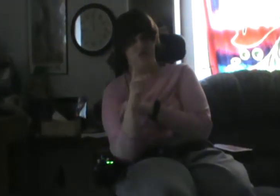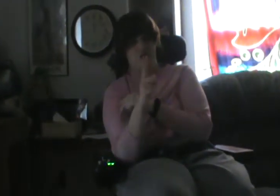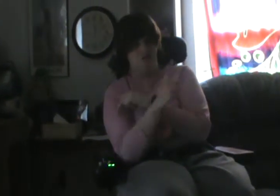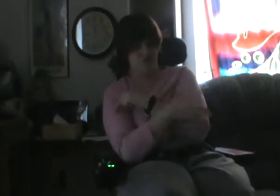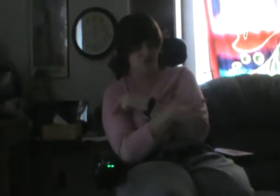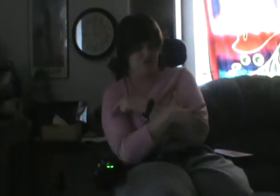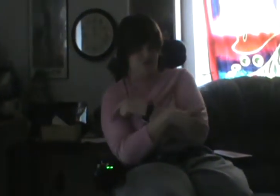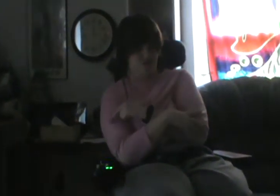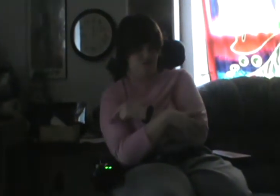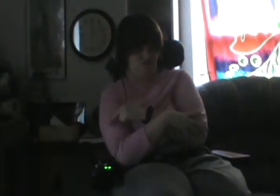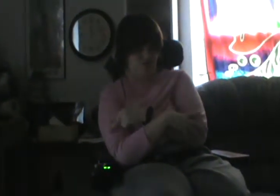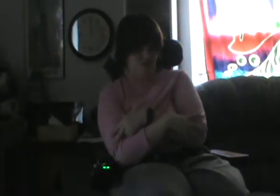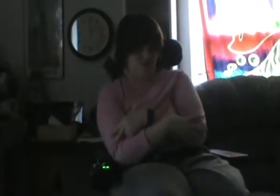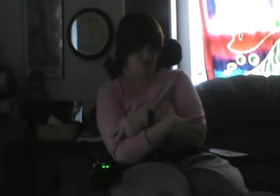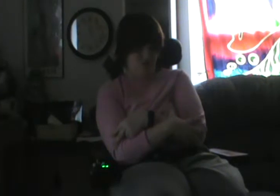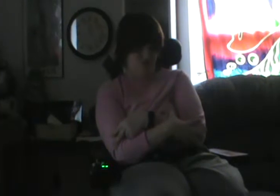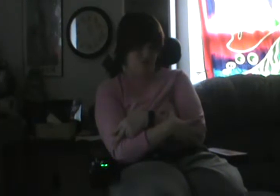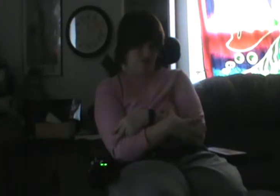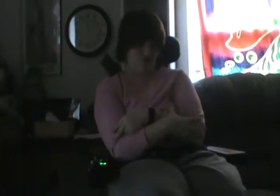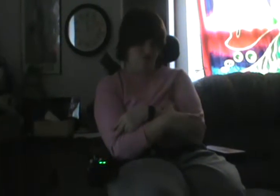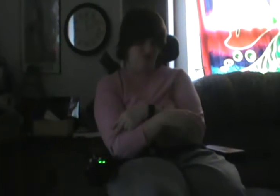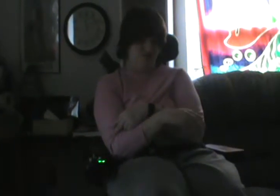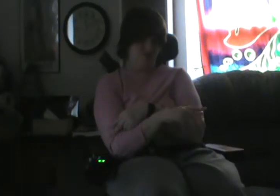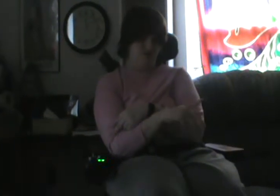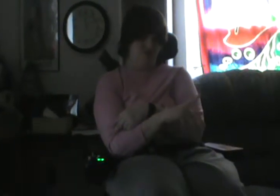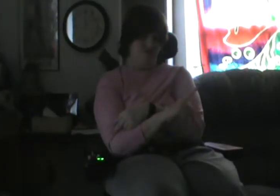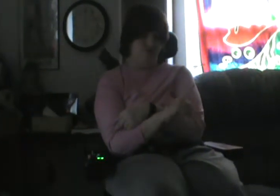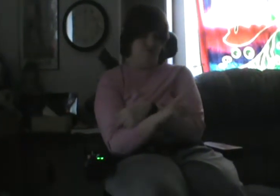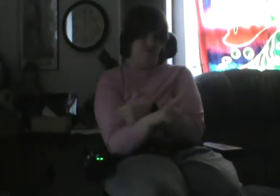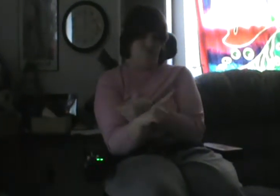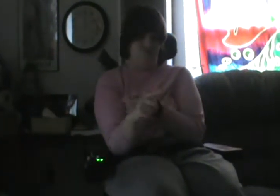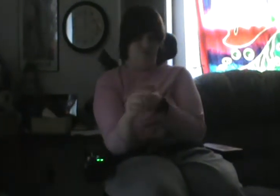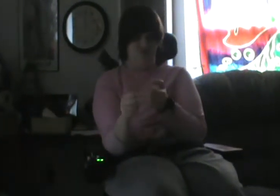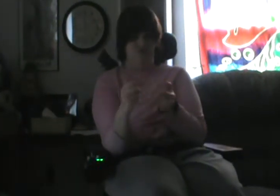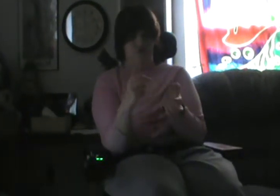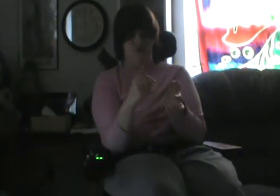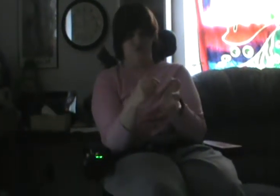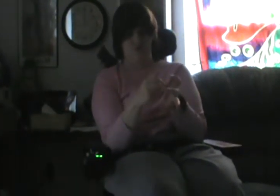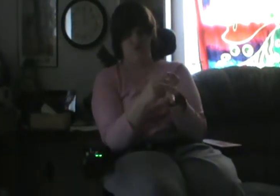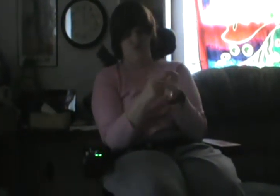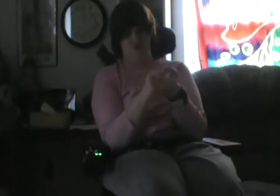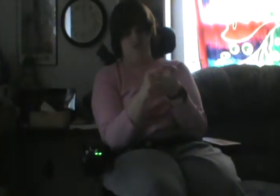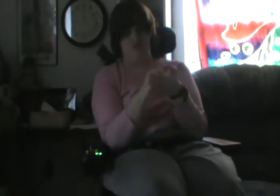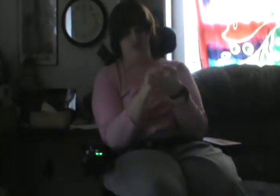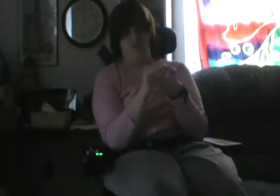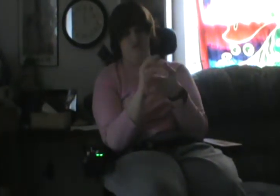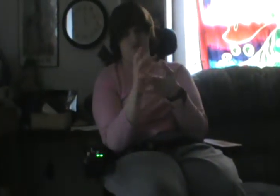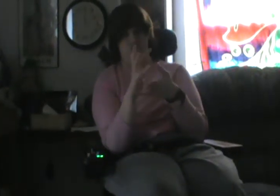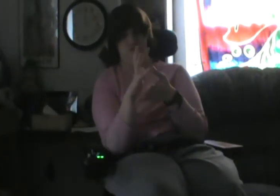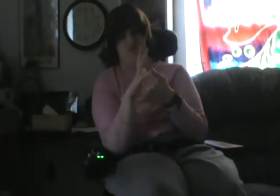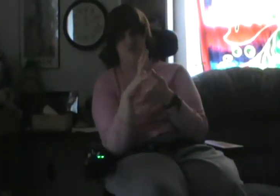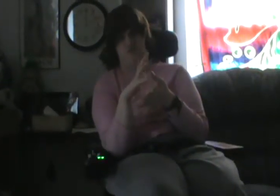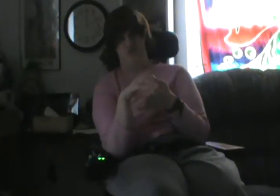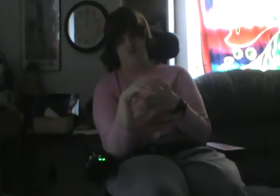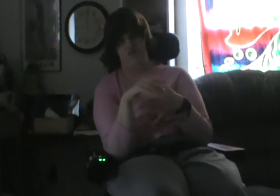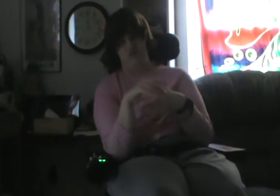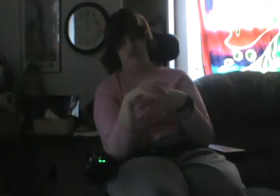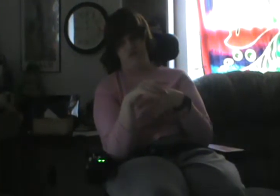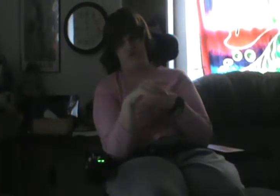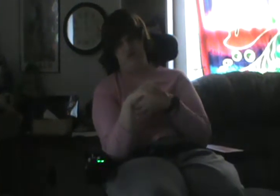arms and tell them just how good it is when times